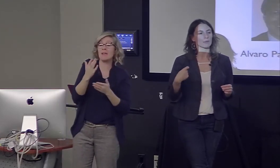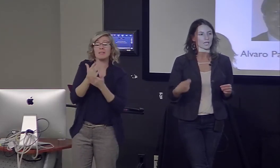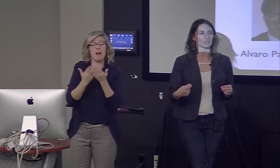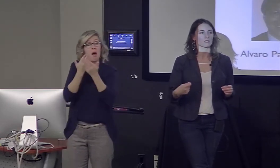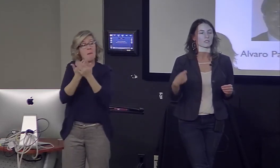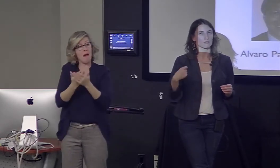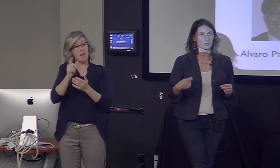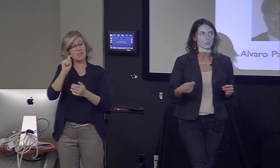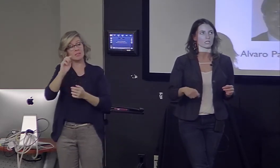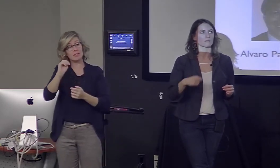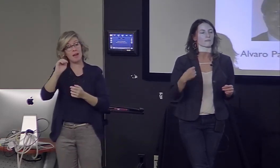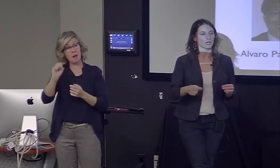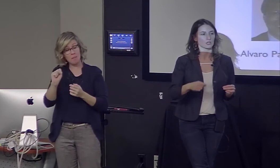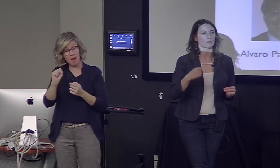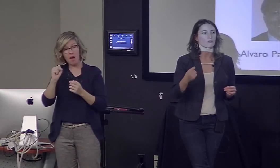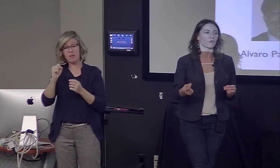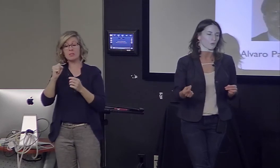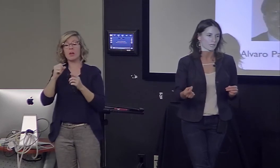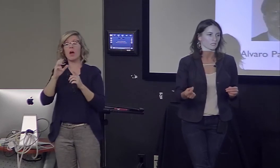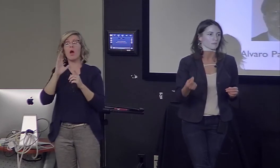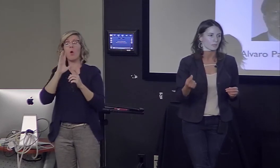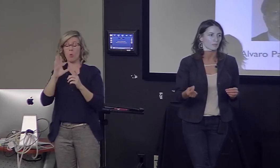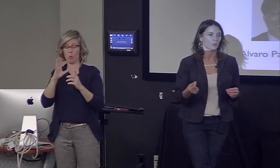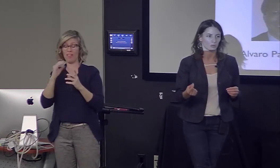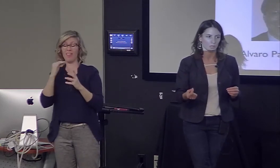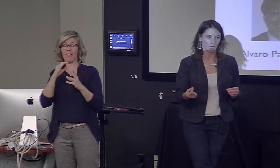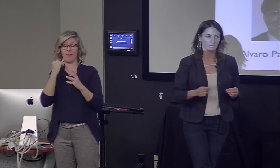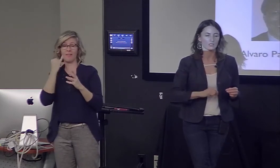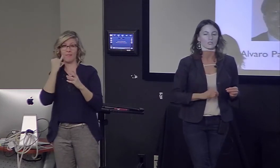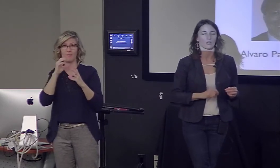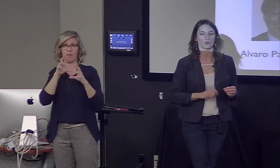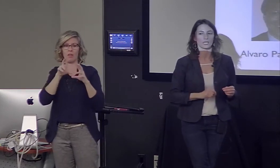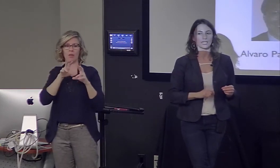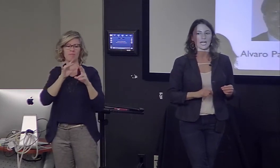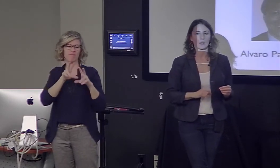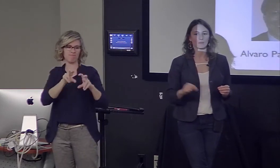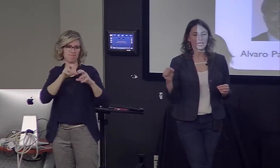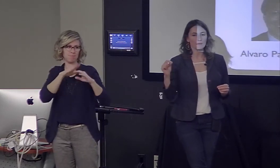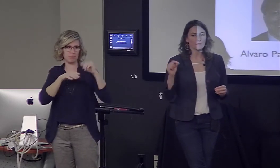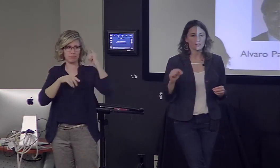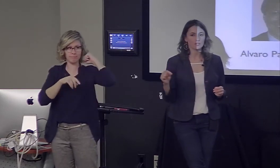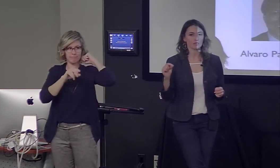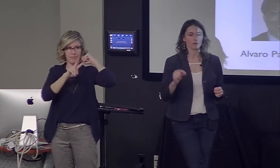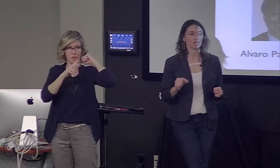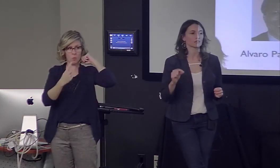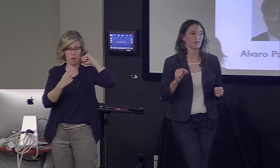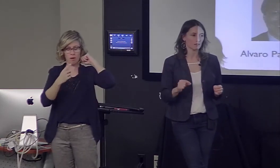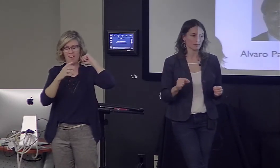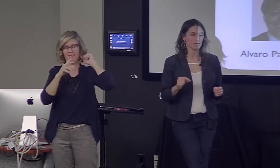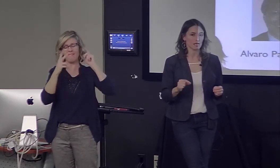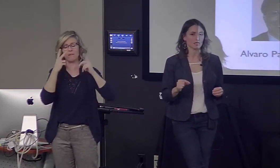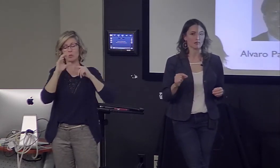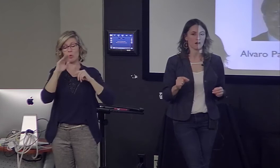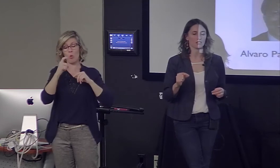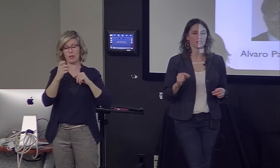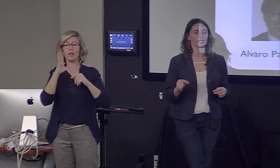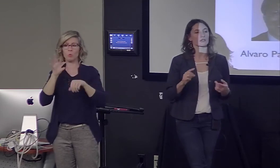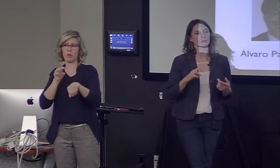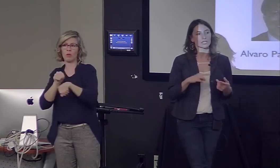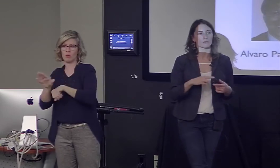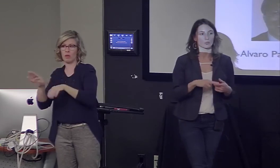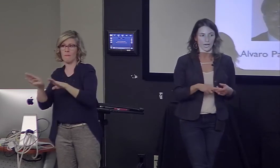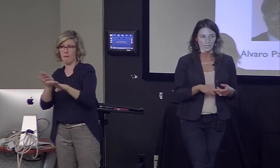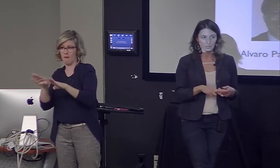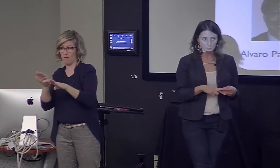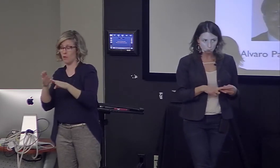TMS impairs performance in people who are blind. So the most directly relevant studies are studies